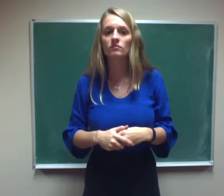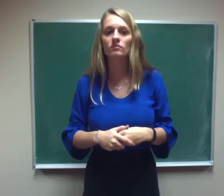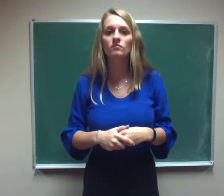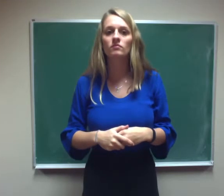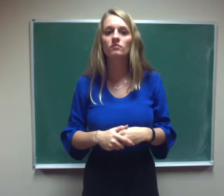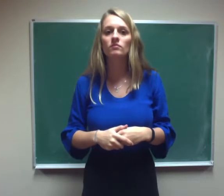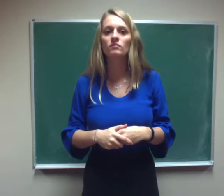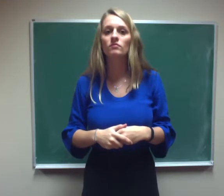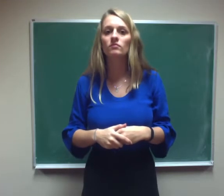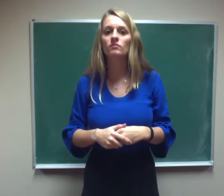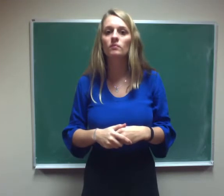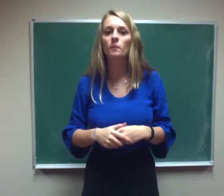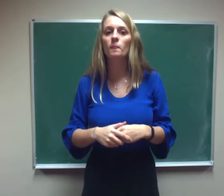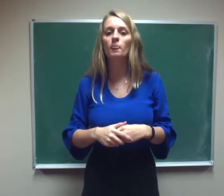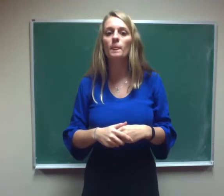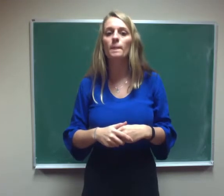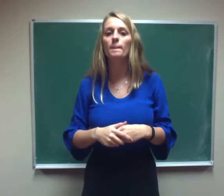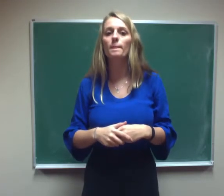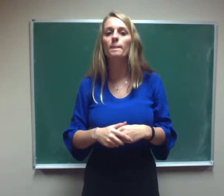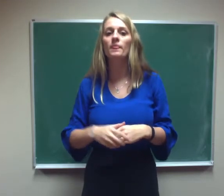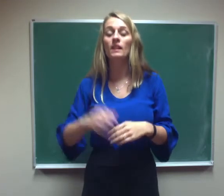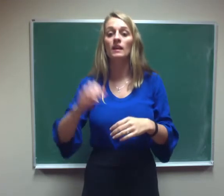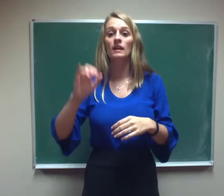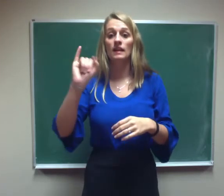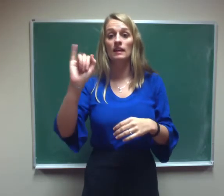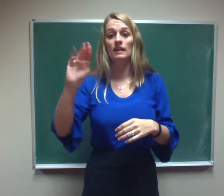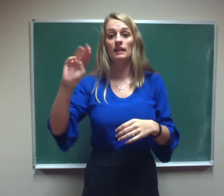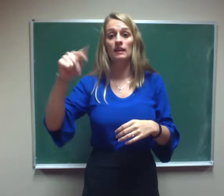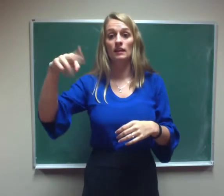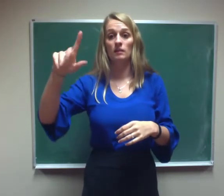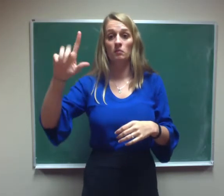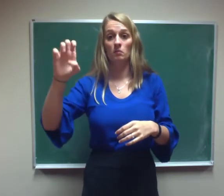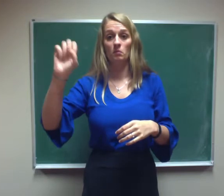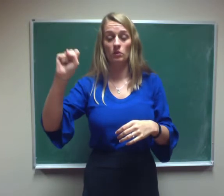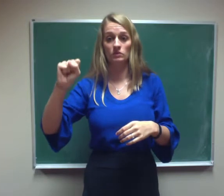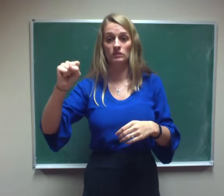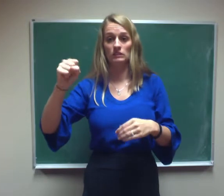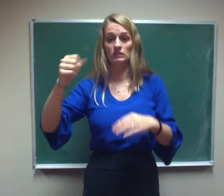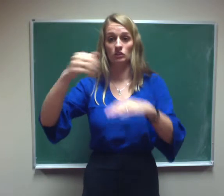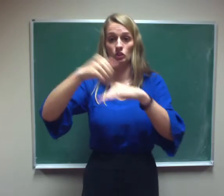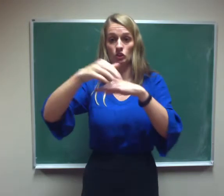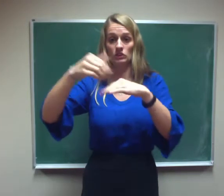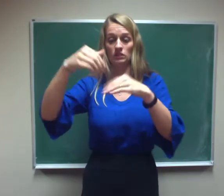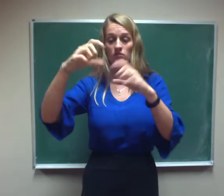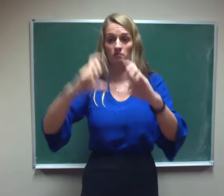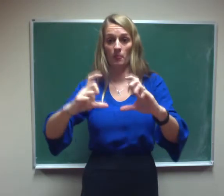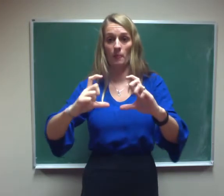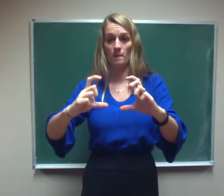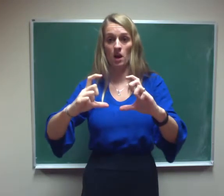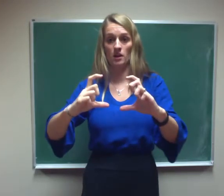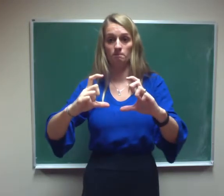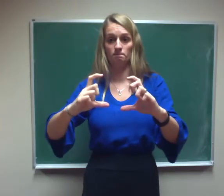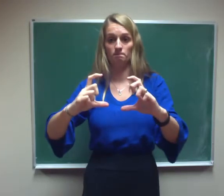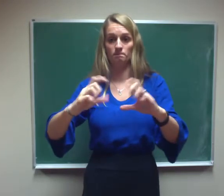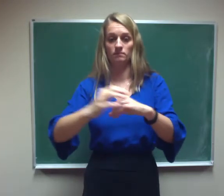ventricles through small microscopic fibers called Purkinje fibers. So to review, the pacemaker, the